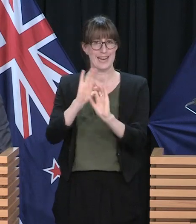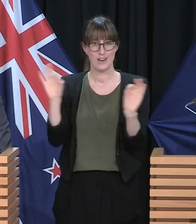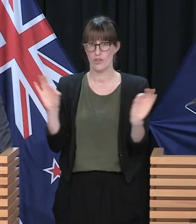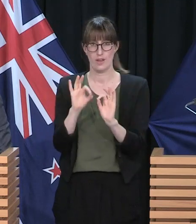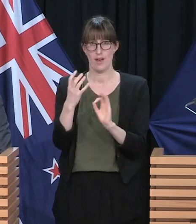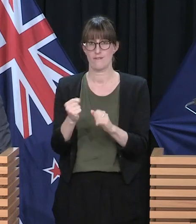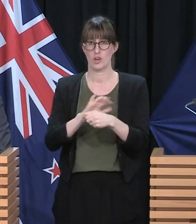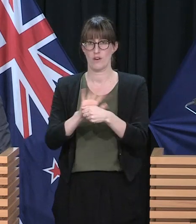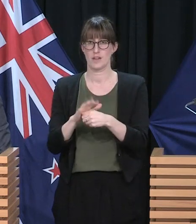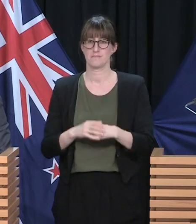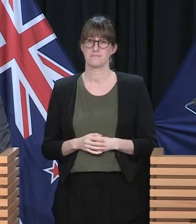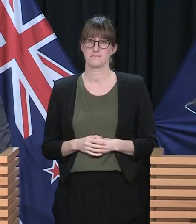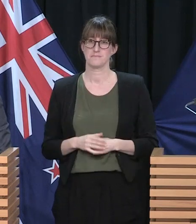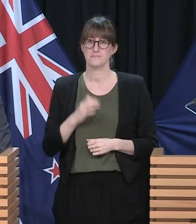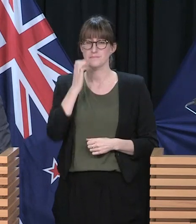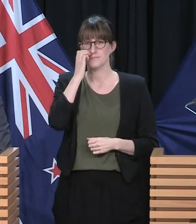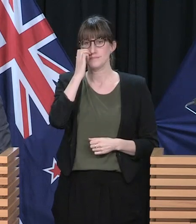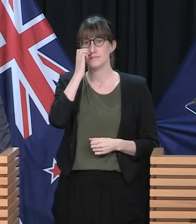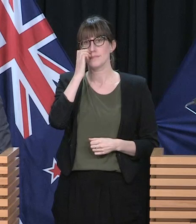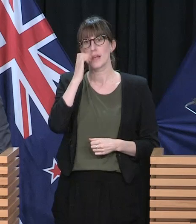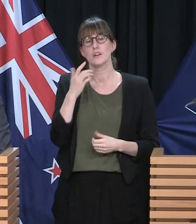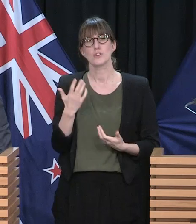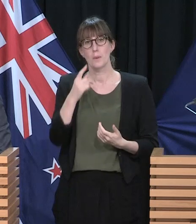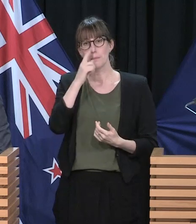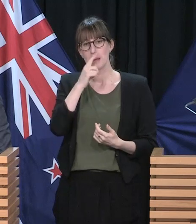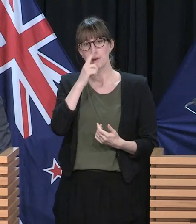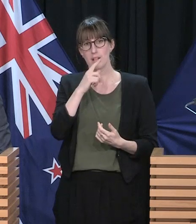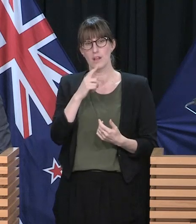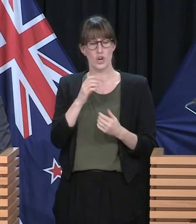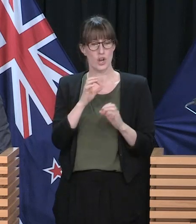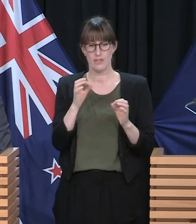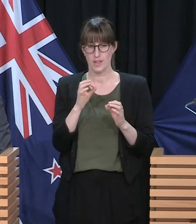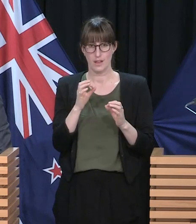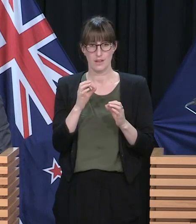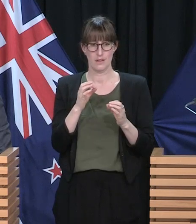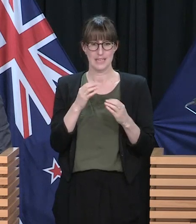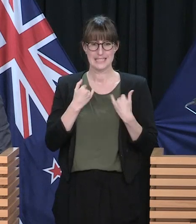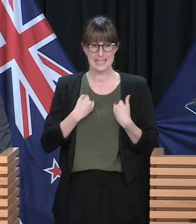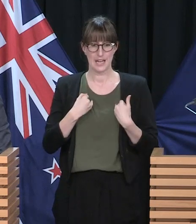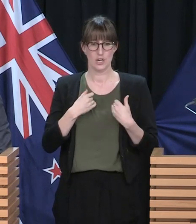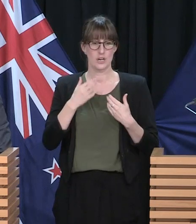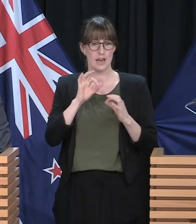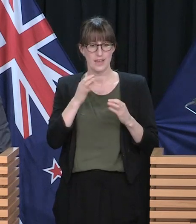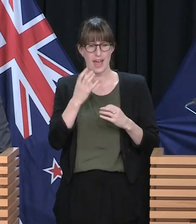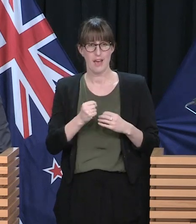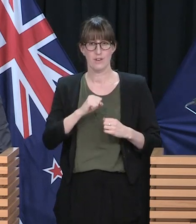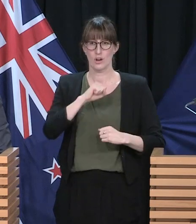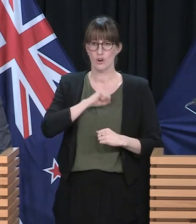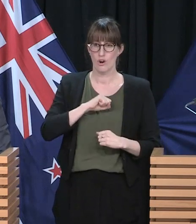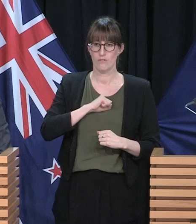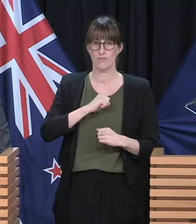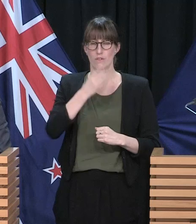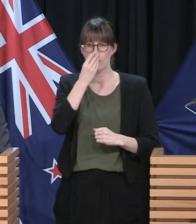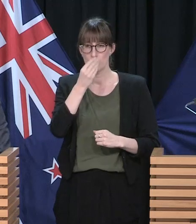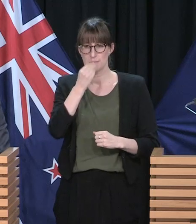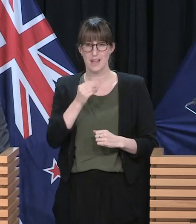month that people with cold and flu symptoms no longer had to get a test. Do you think that should never have been made? Look, I think